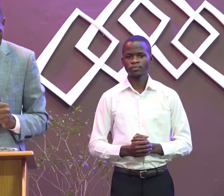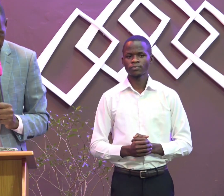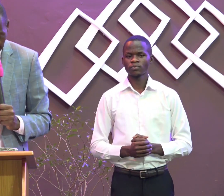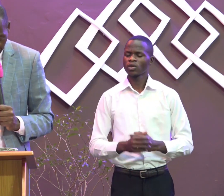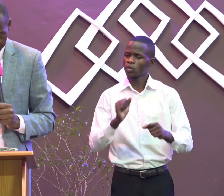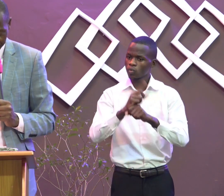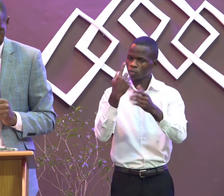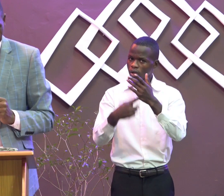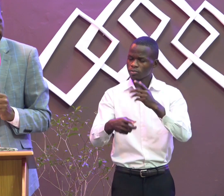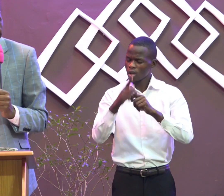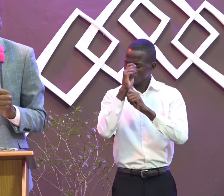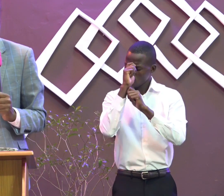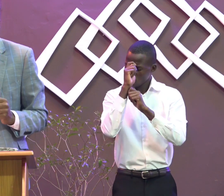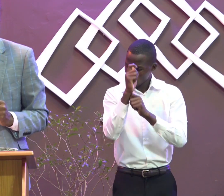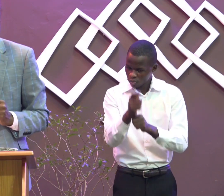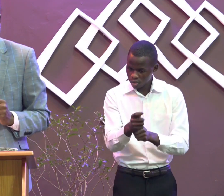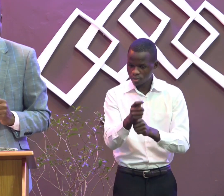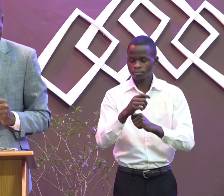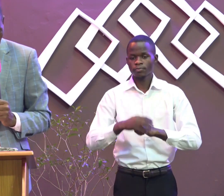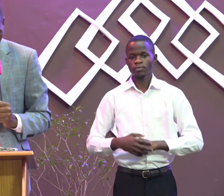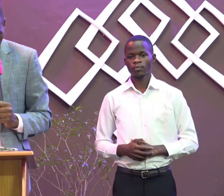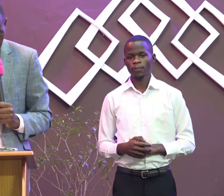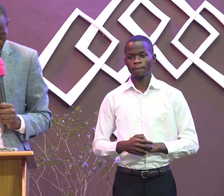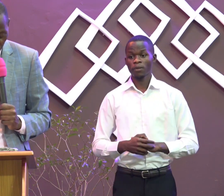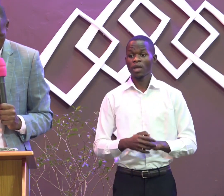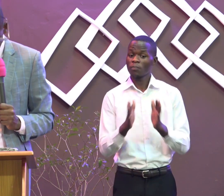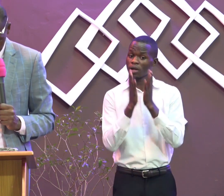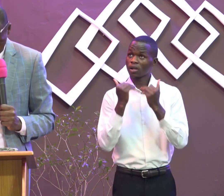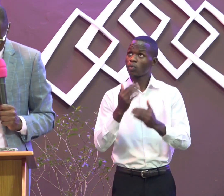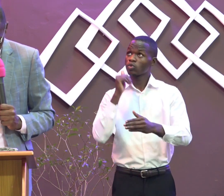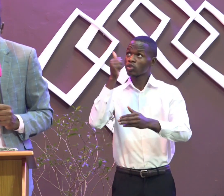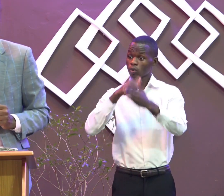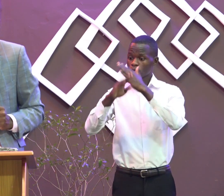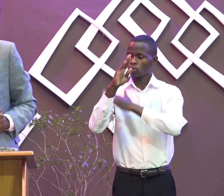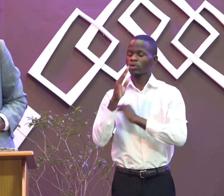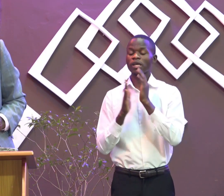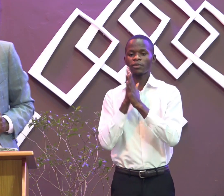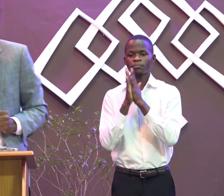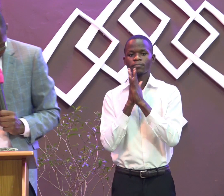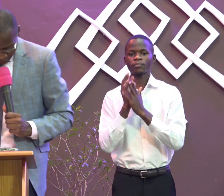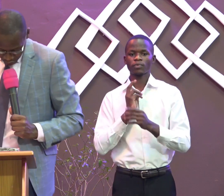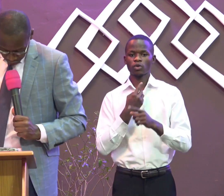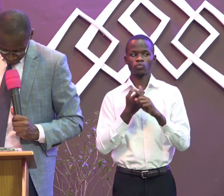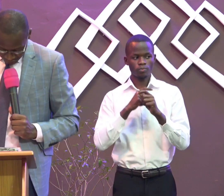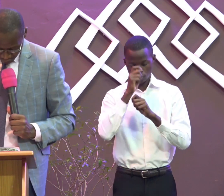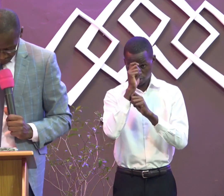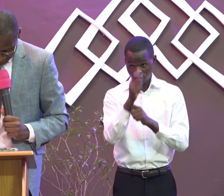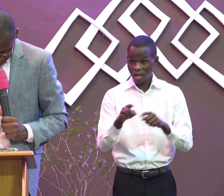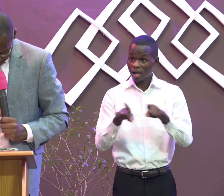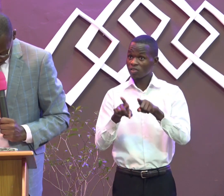You ought to honor him. That's what God expects of us.